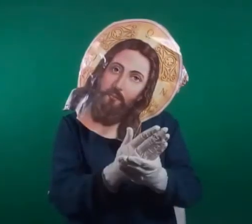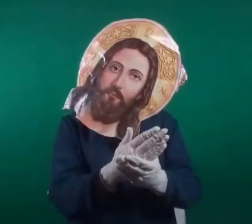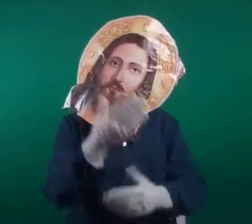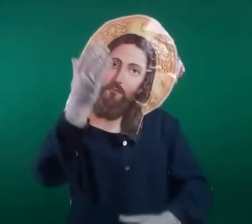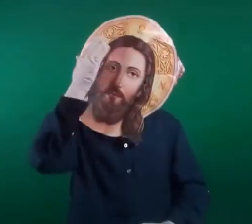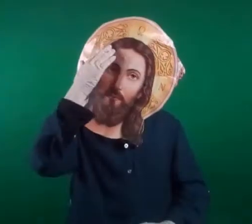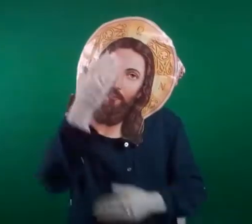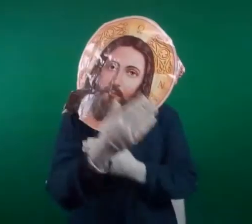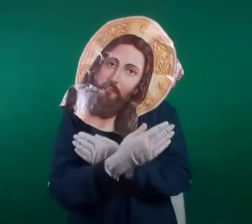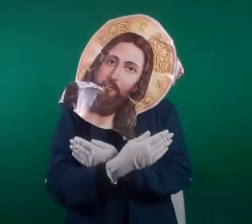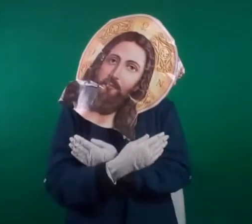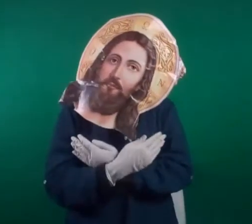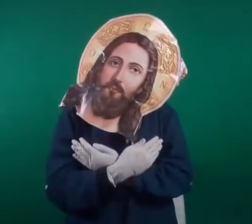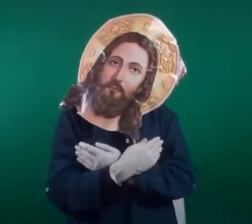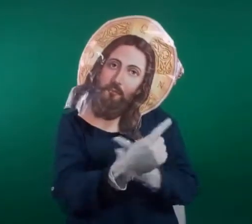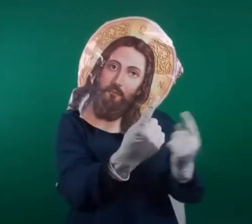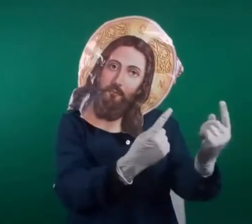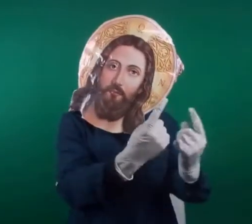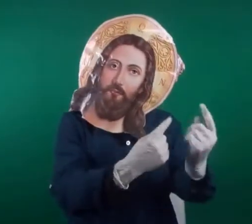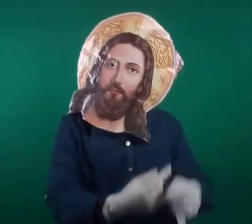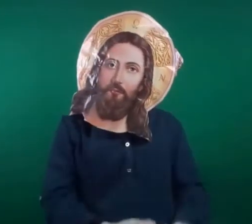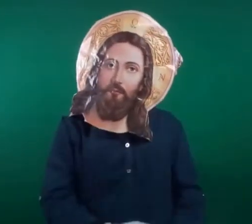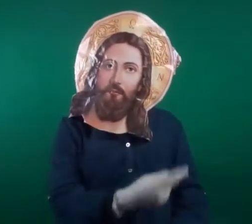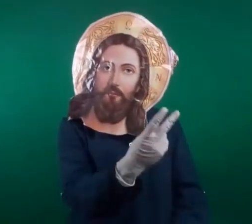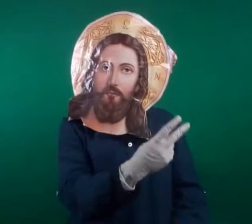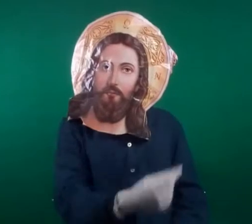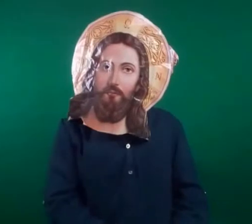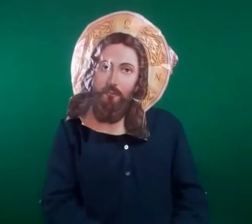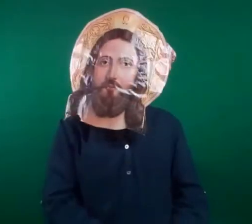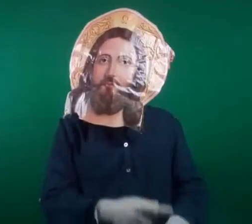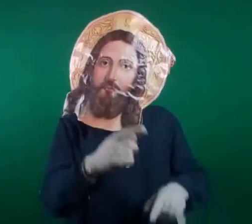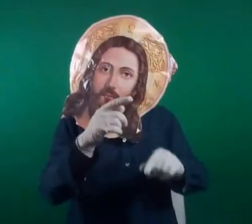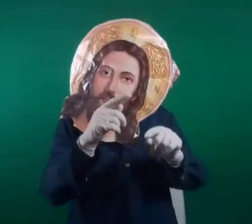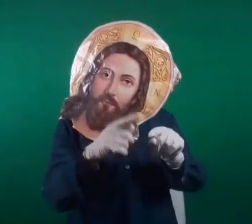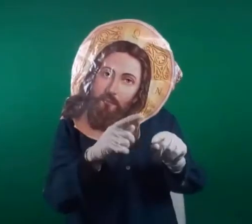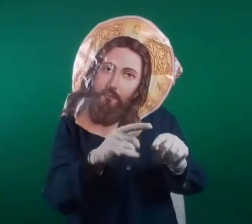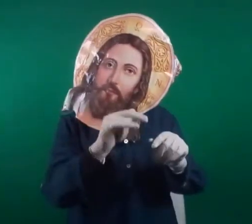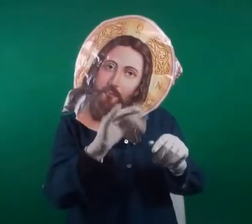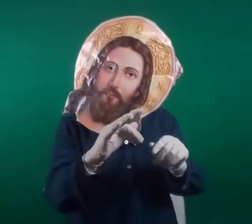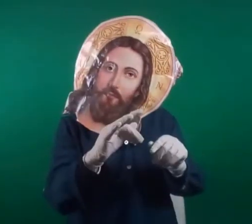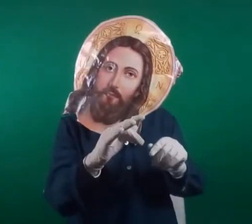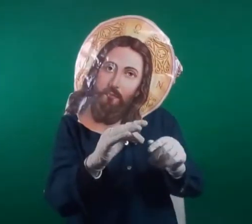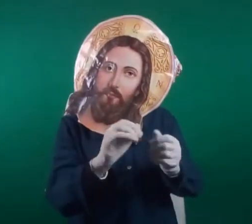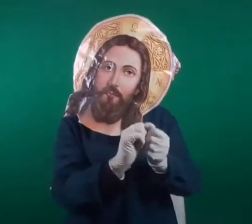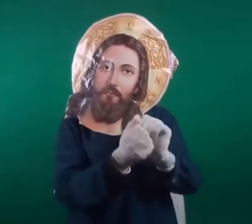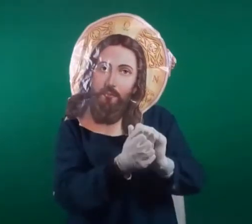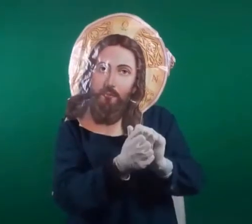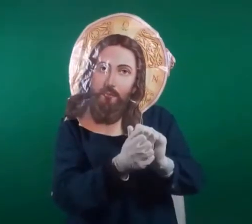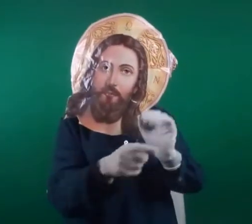absolutely sure they love and are in love with each other. Even then, if